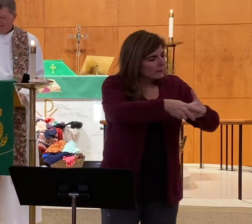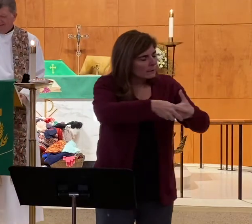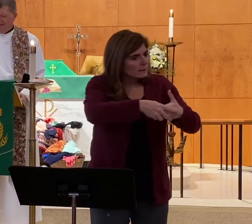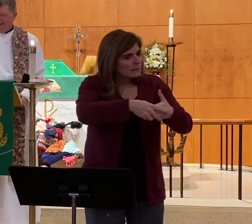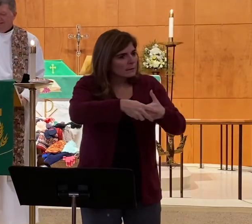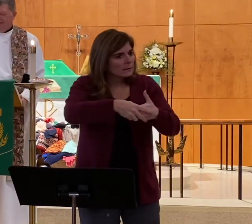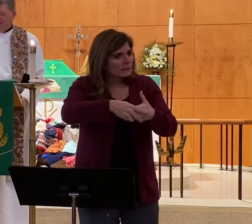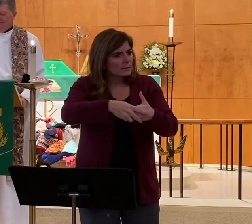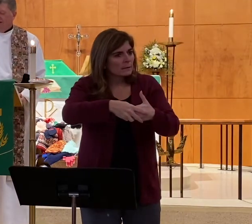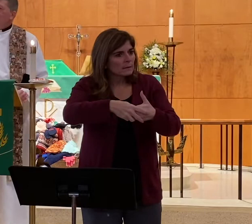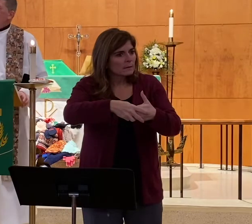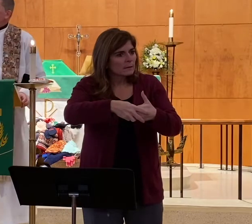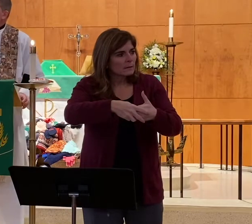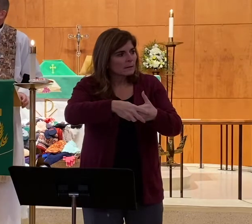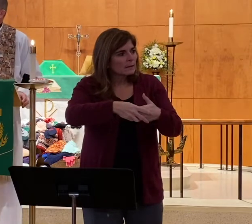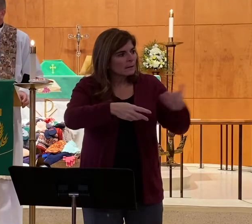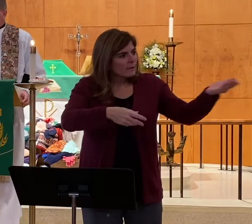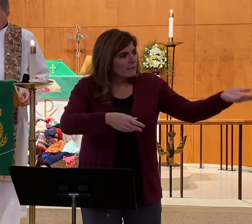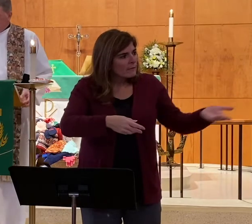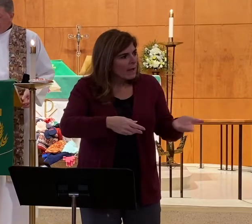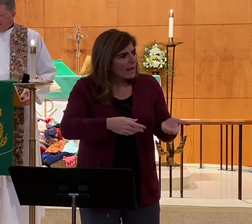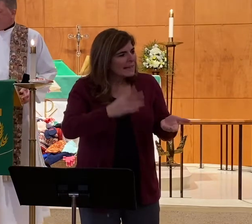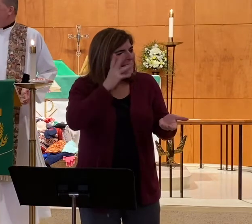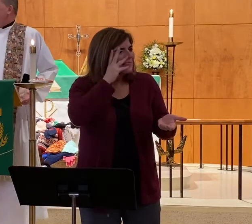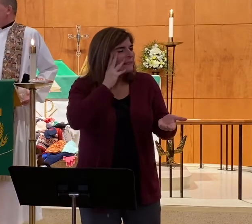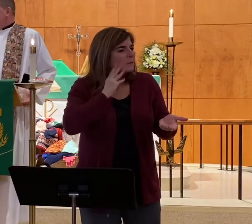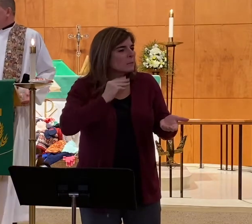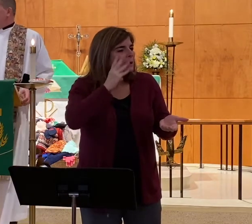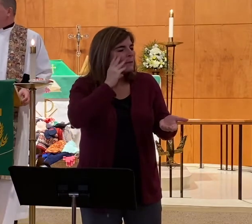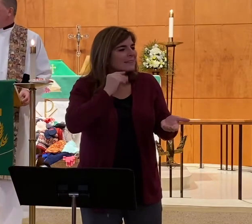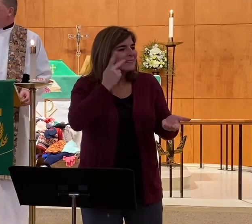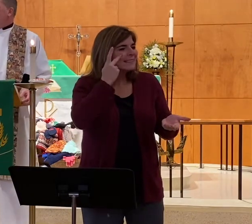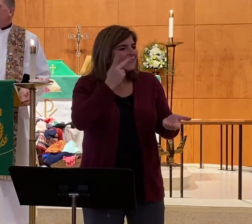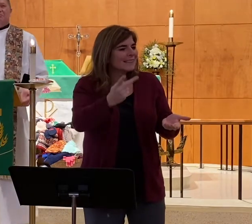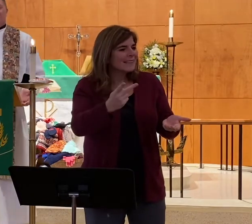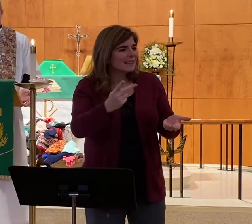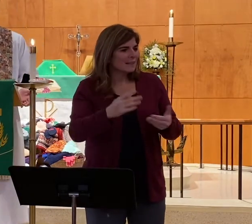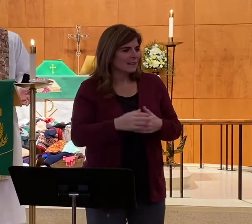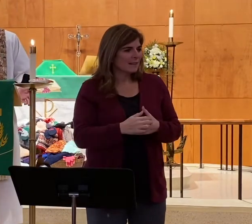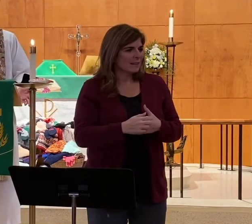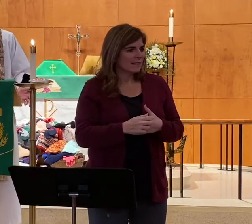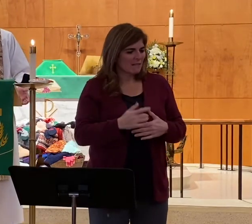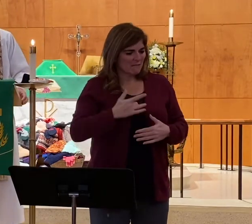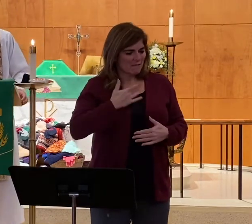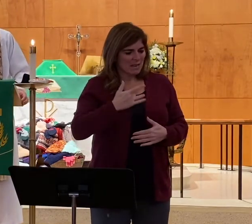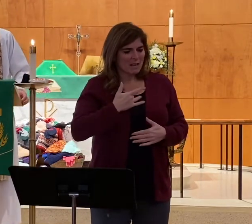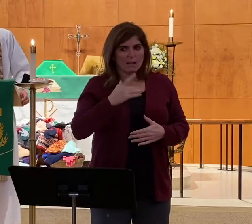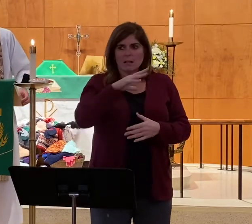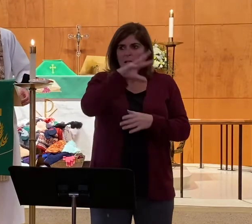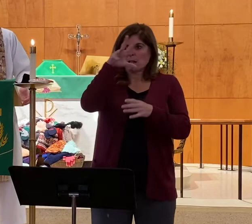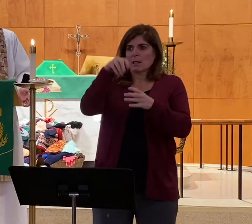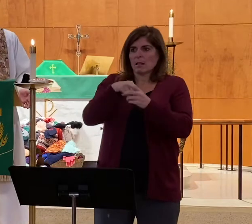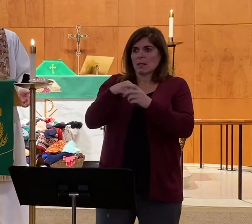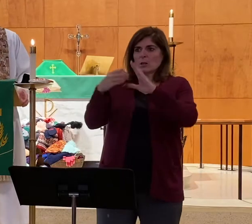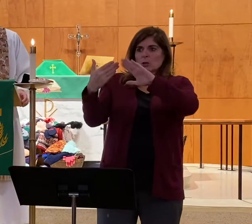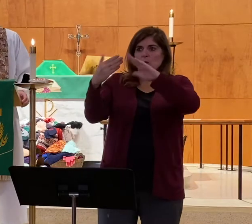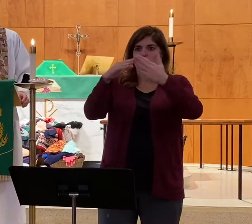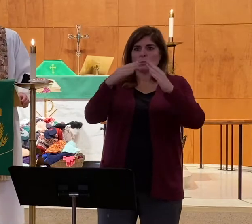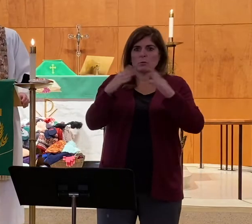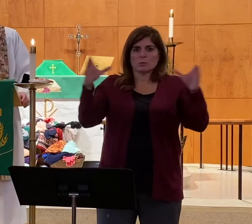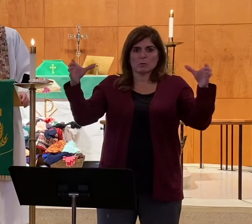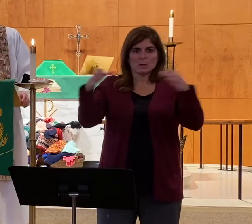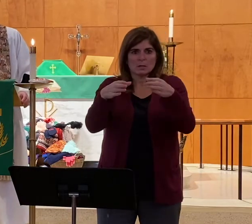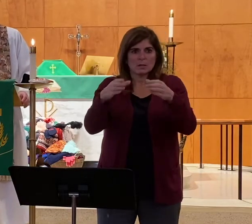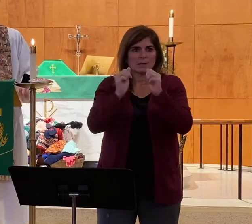building, but inviting them to experience what it's like to be a part of a community that gathers for